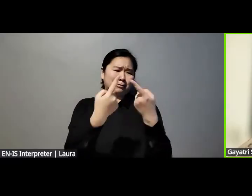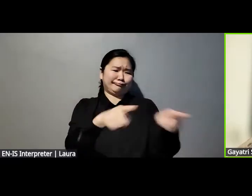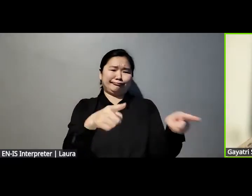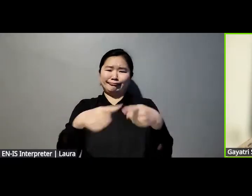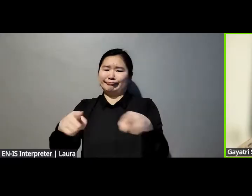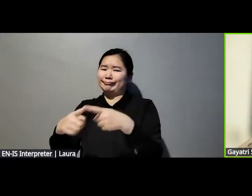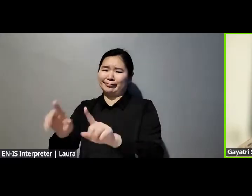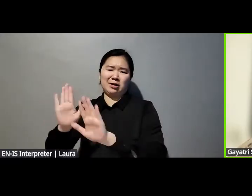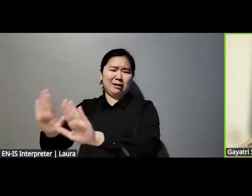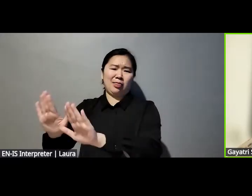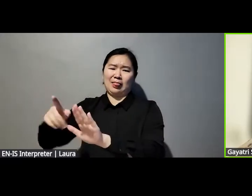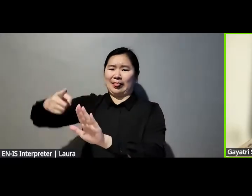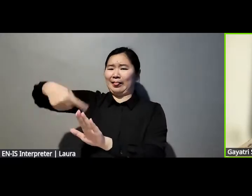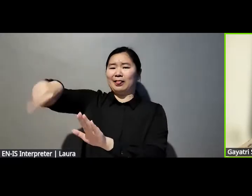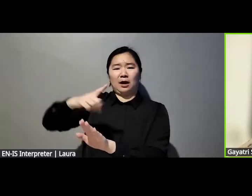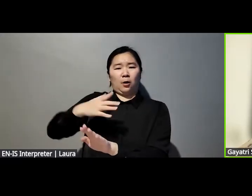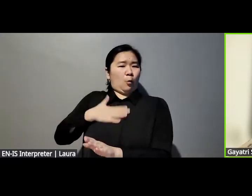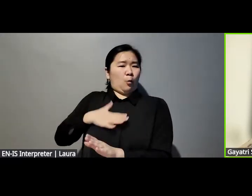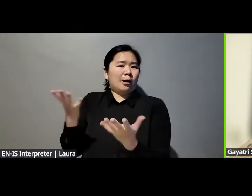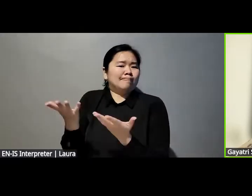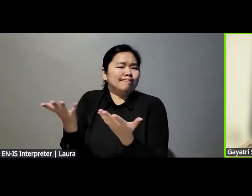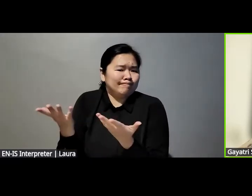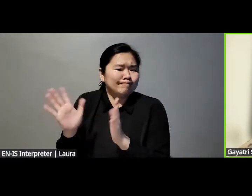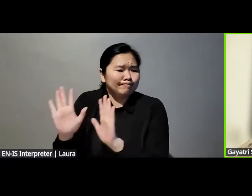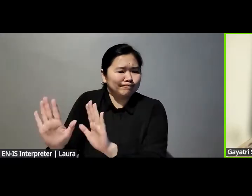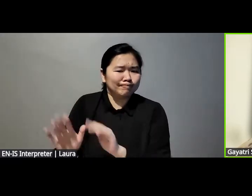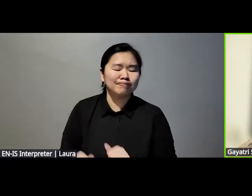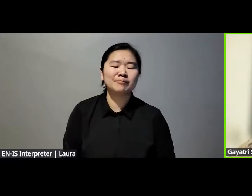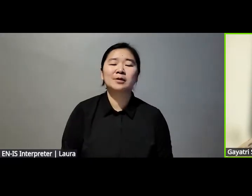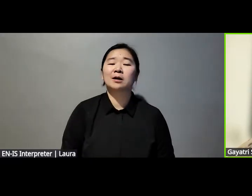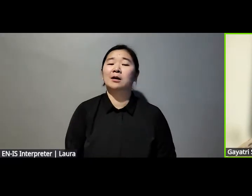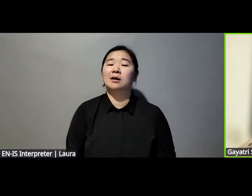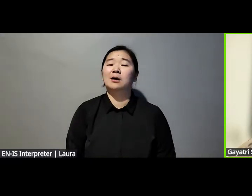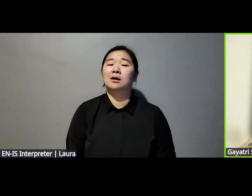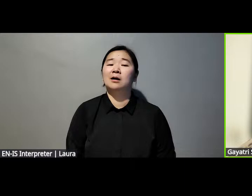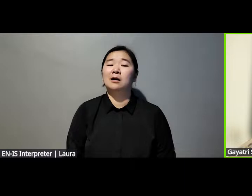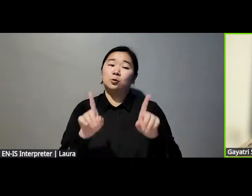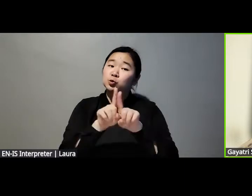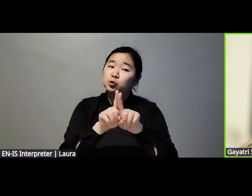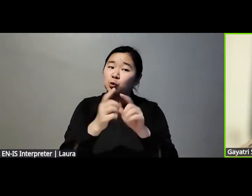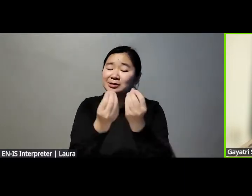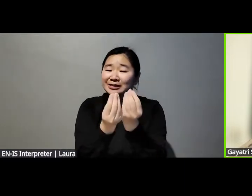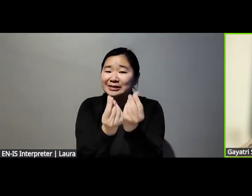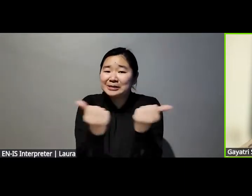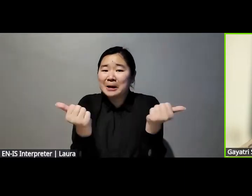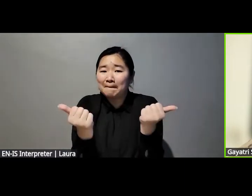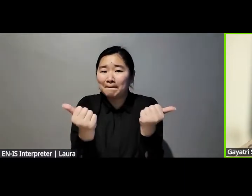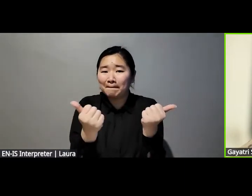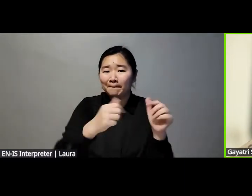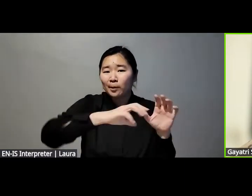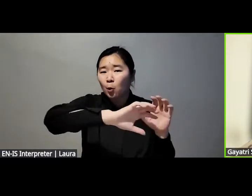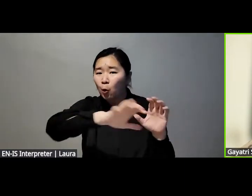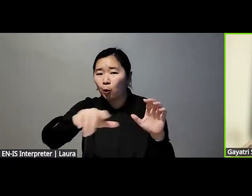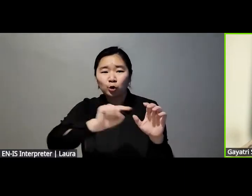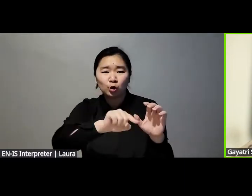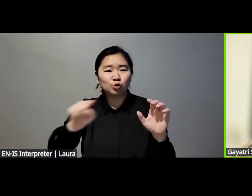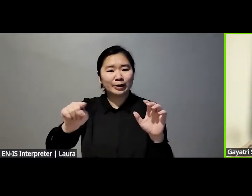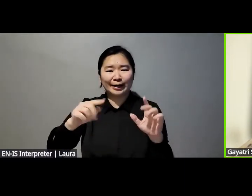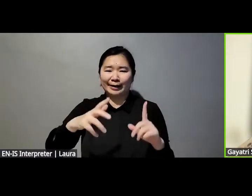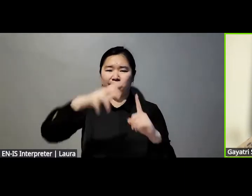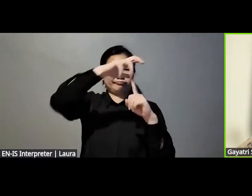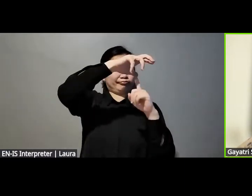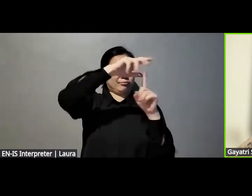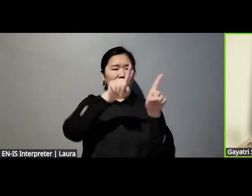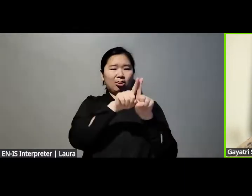organizations. Under the CRPD, all of these OPDs are recognized as independent actors in public